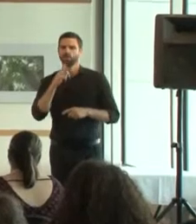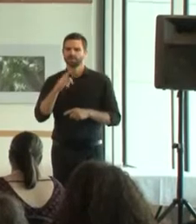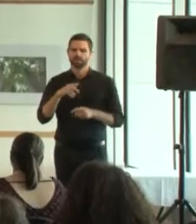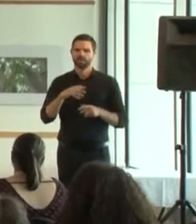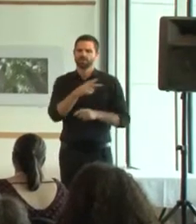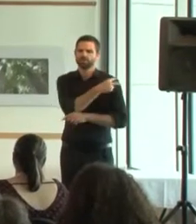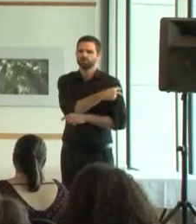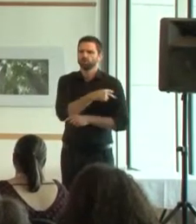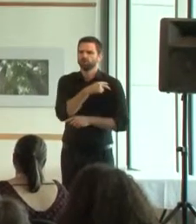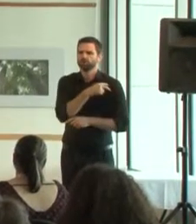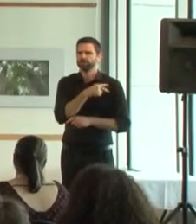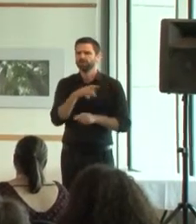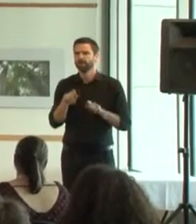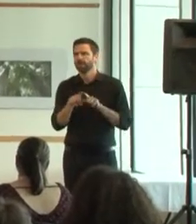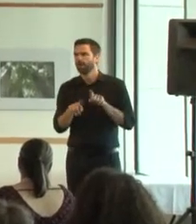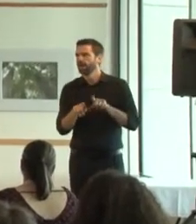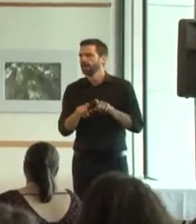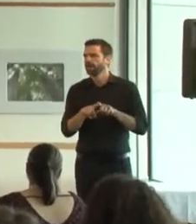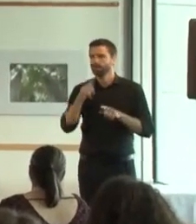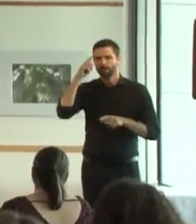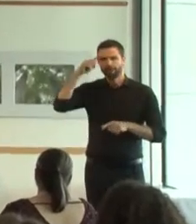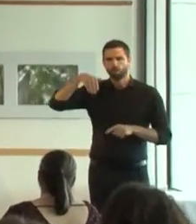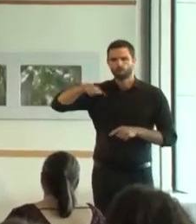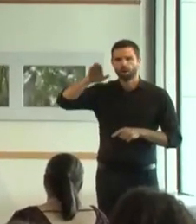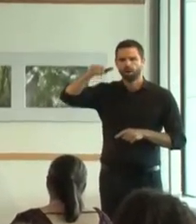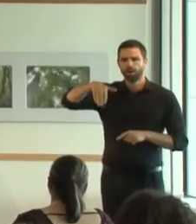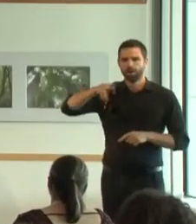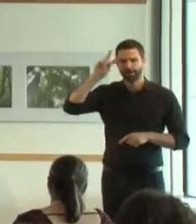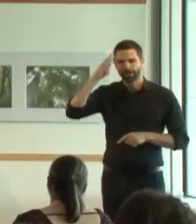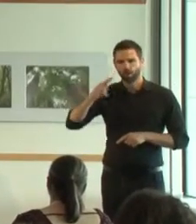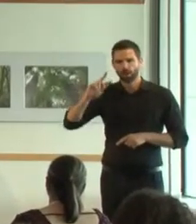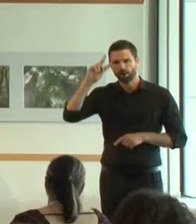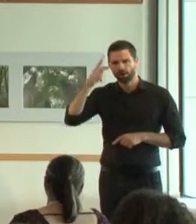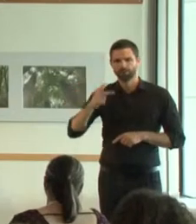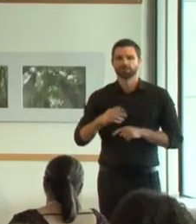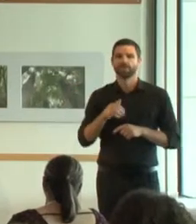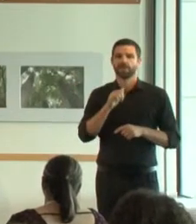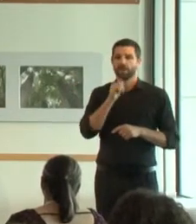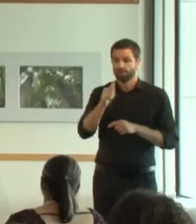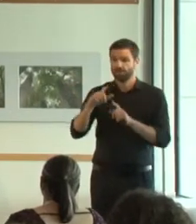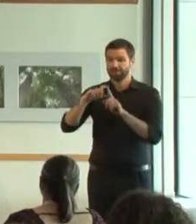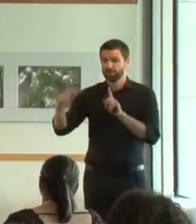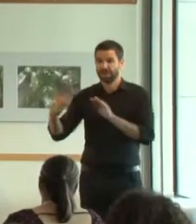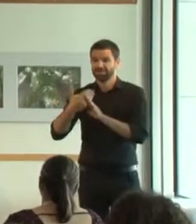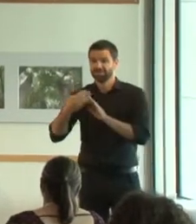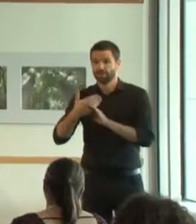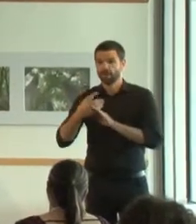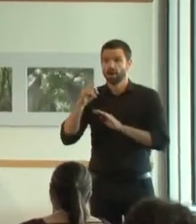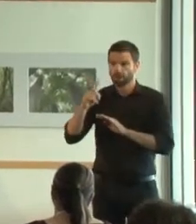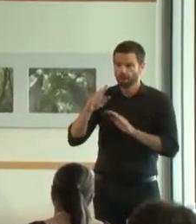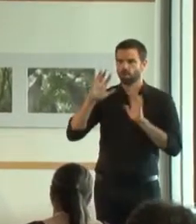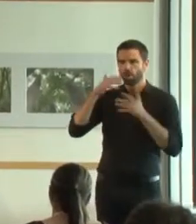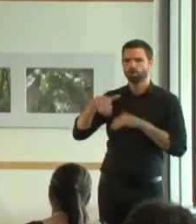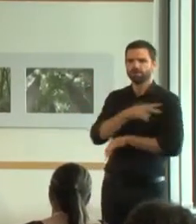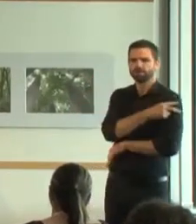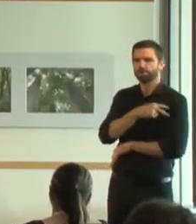And by what that I mean is, if we have to make something digitally accessible, that we are worried about the security of that archive or